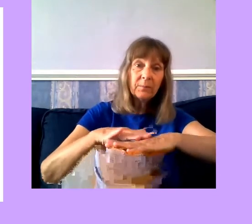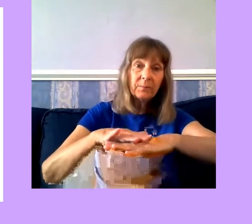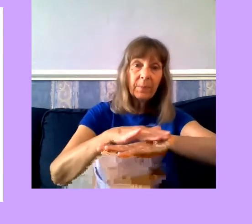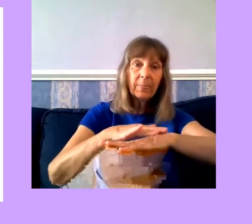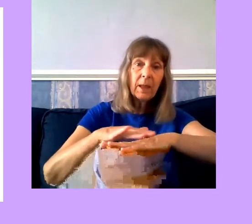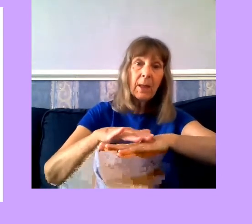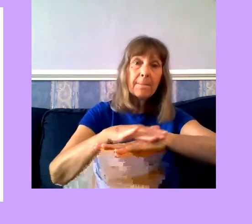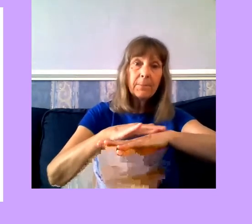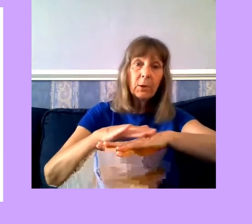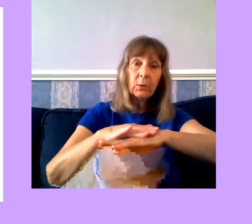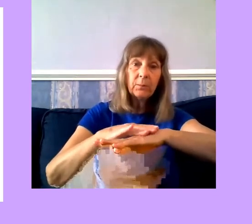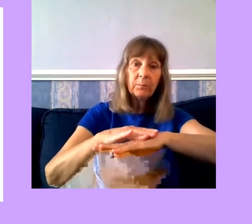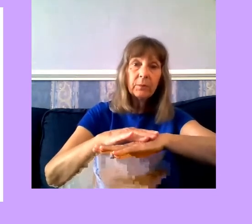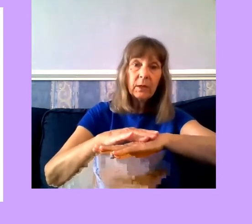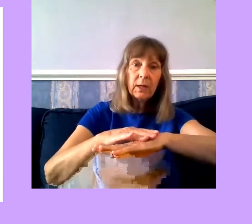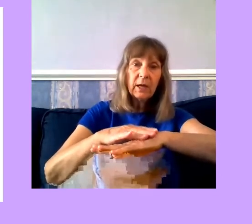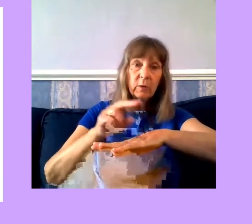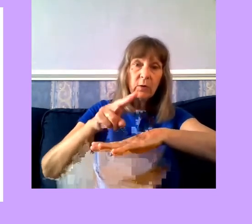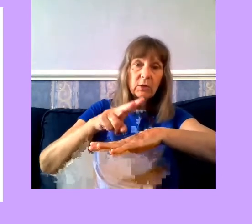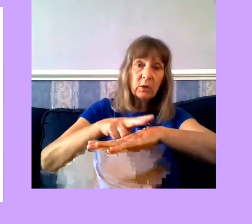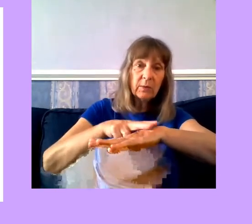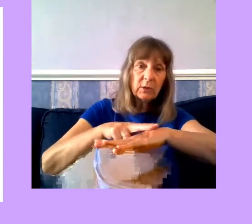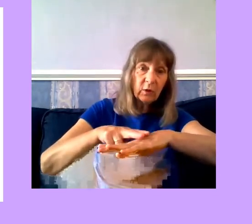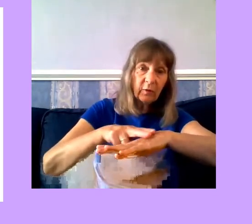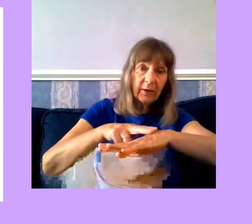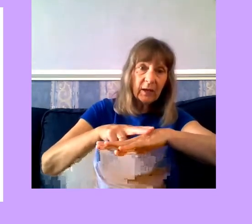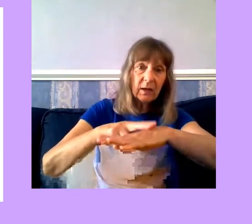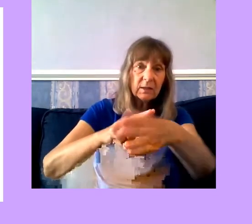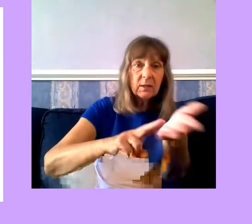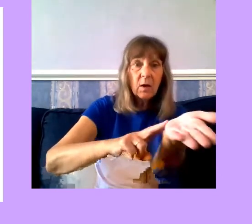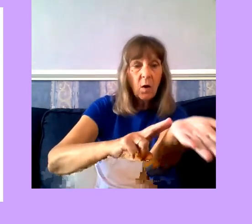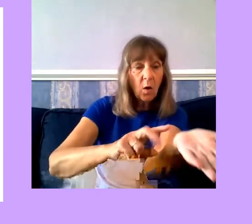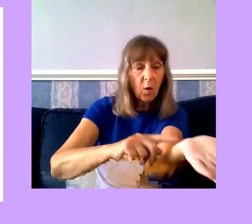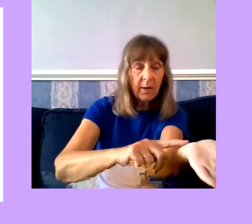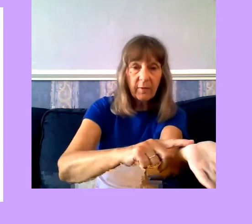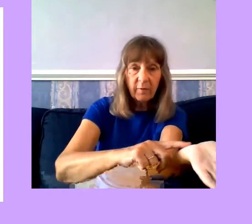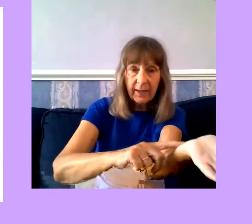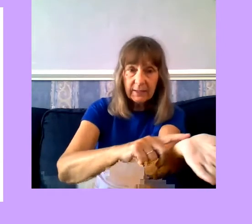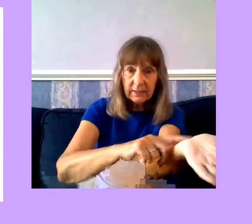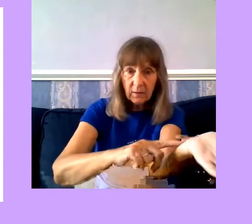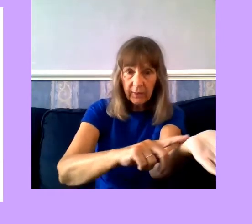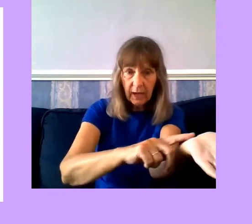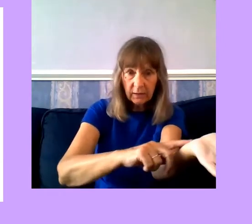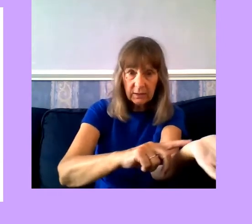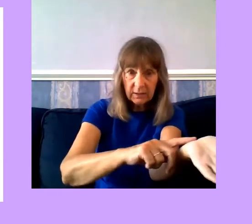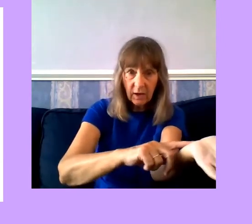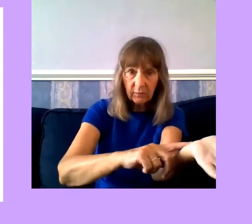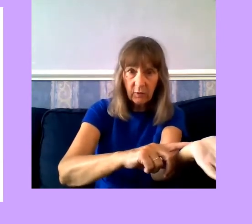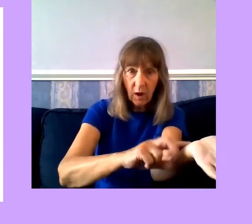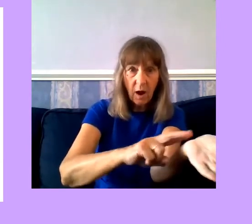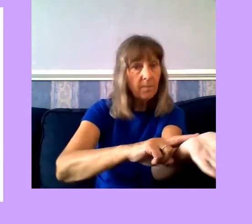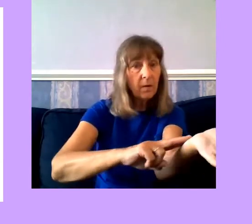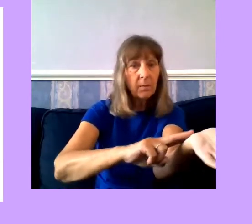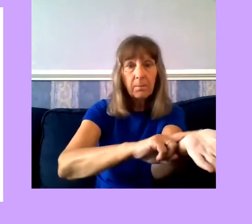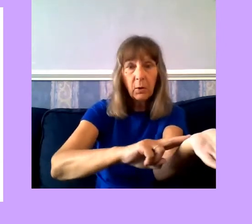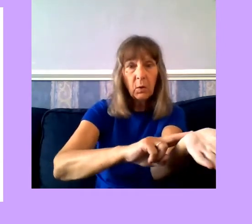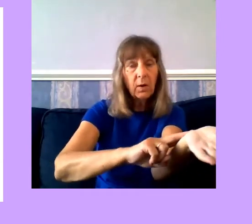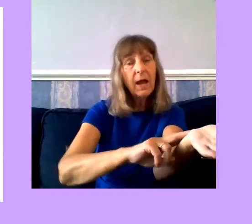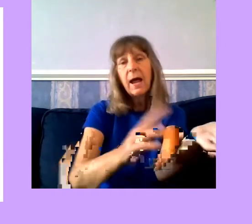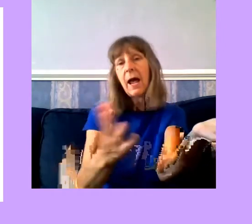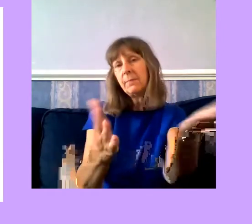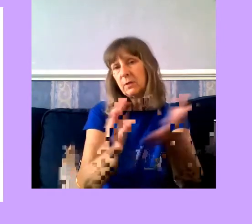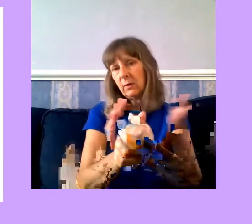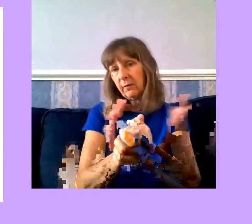Blue. Blue. If you want to do it with two fingers or in the veins on the underside of your arm,